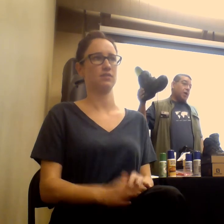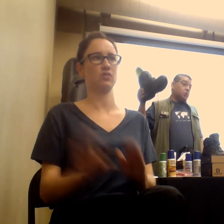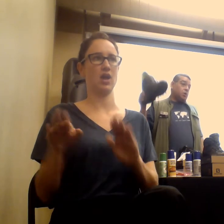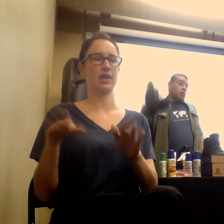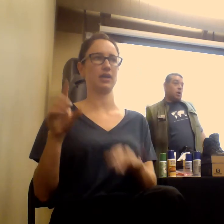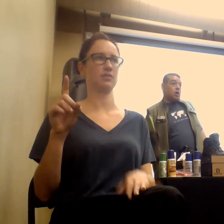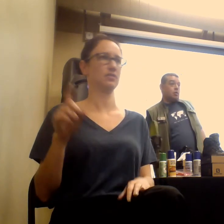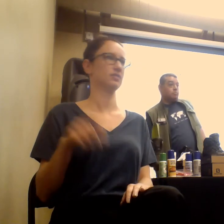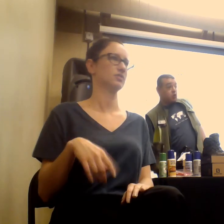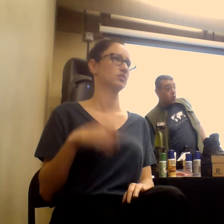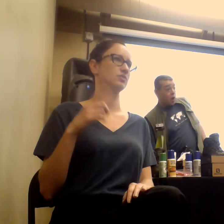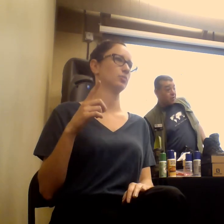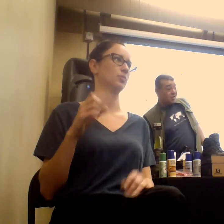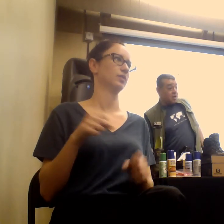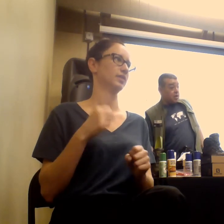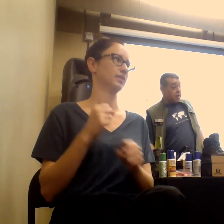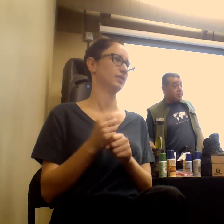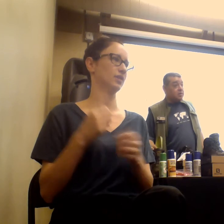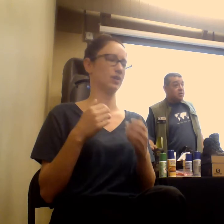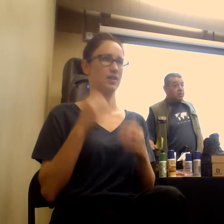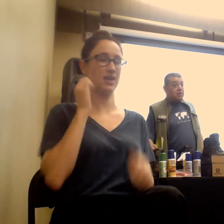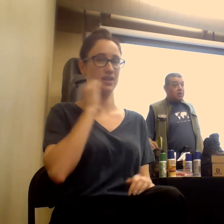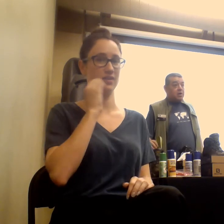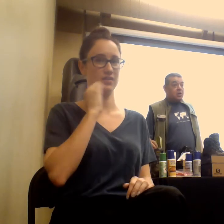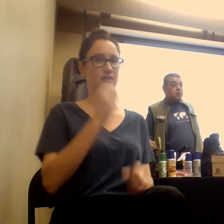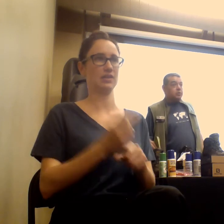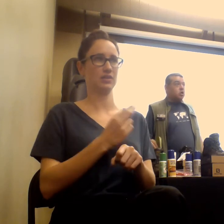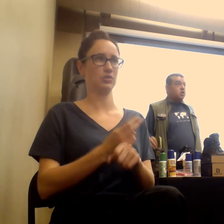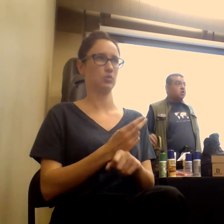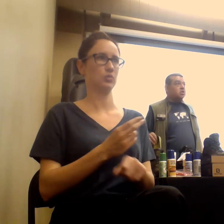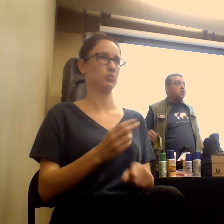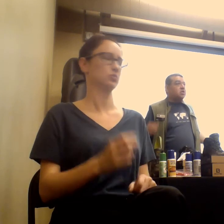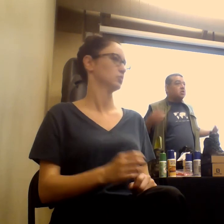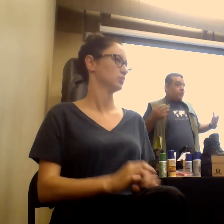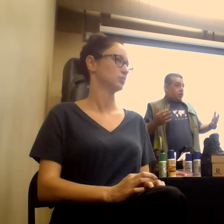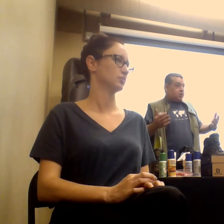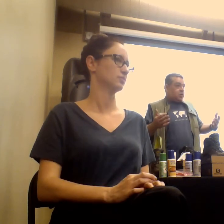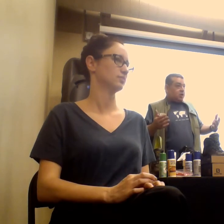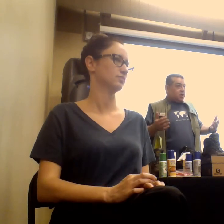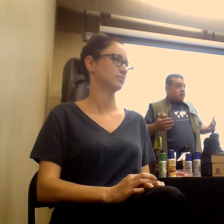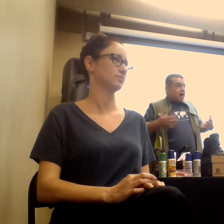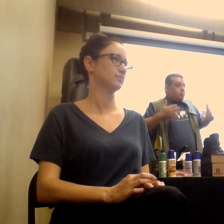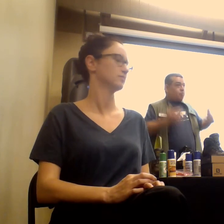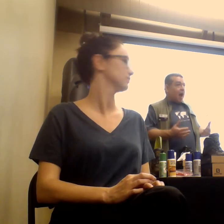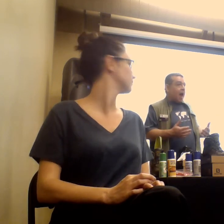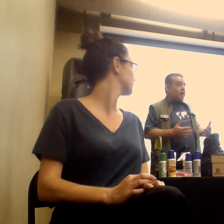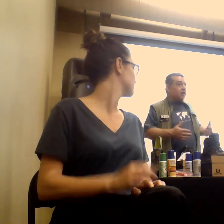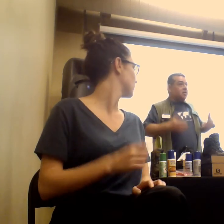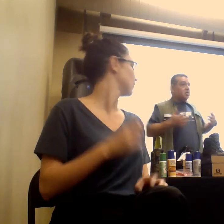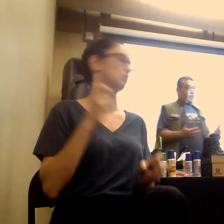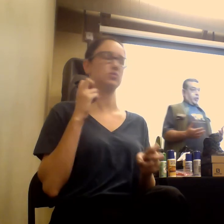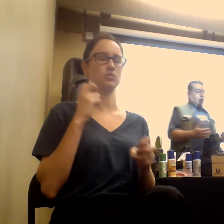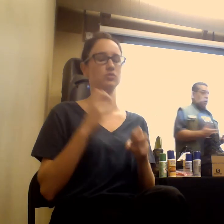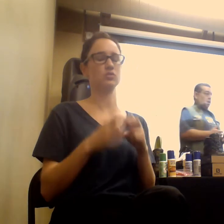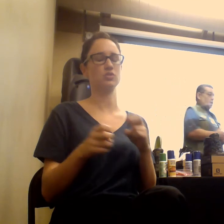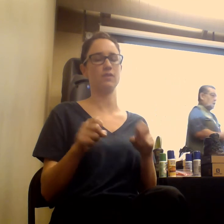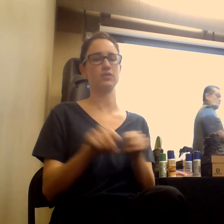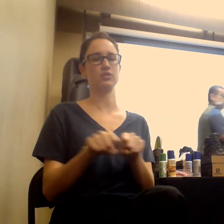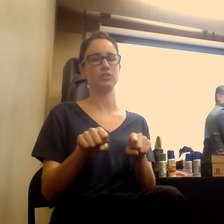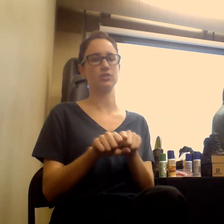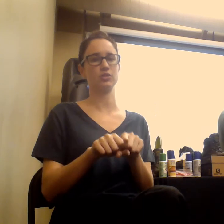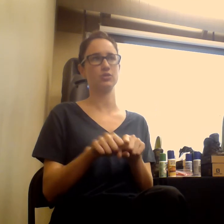every day. So I would say yes. It's just different. It's not bad. It's different.